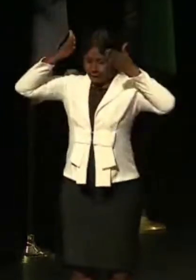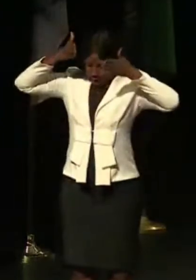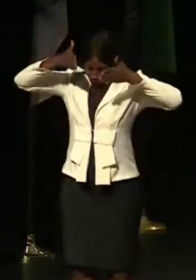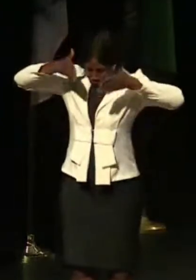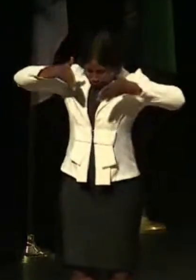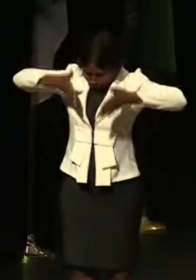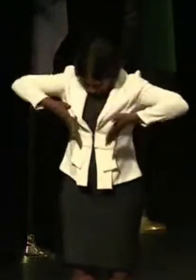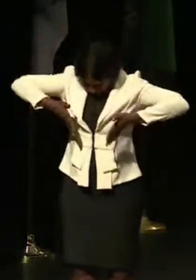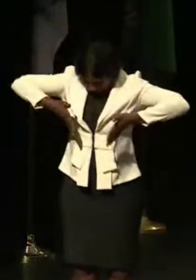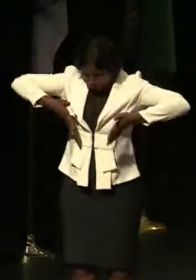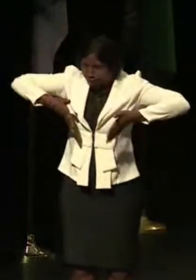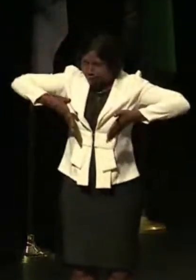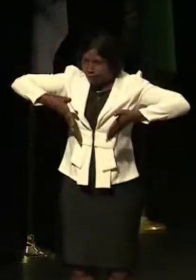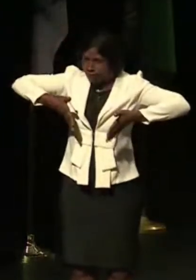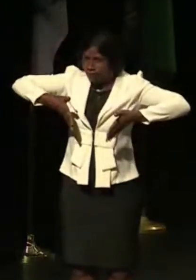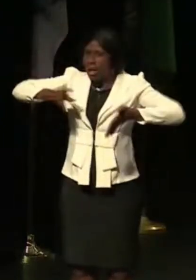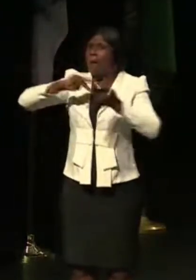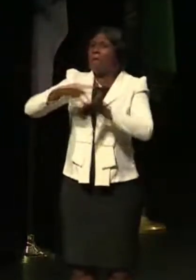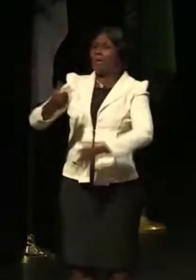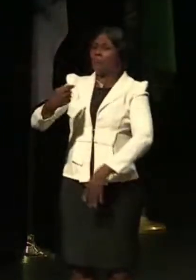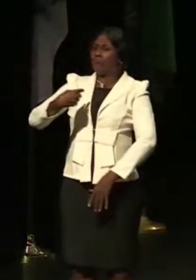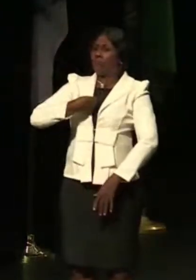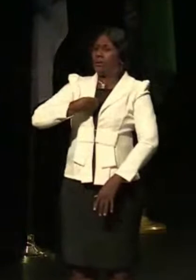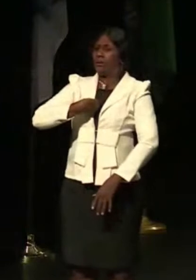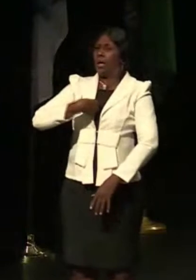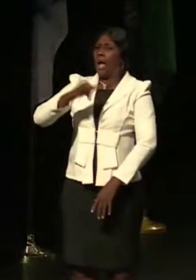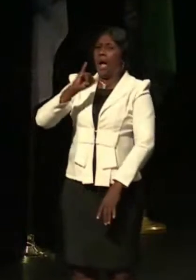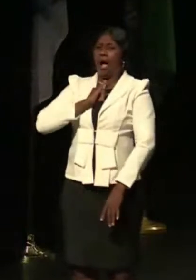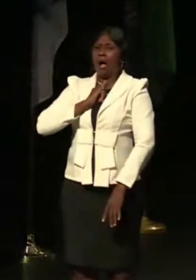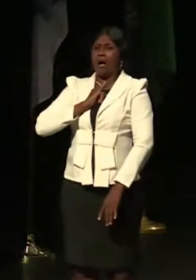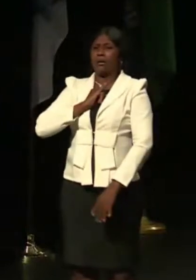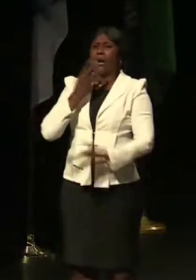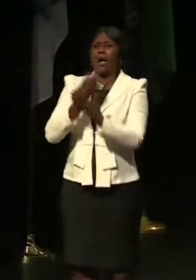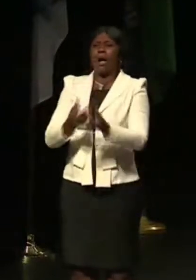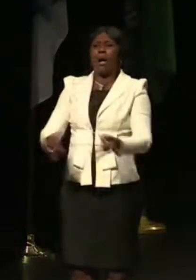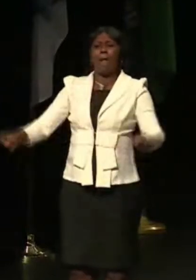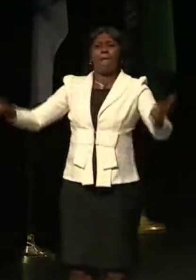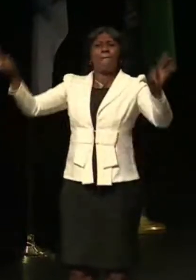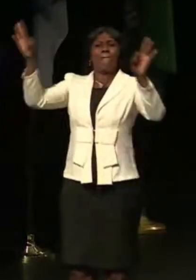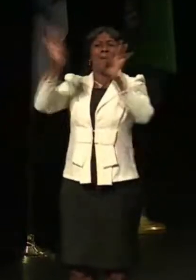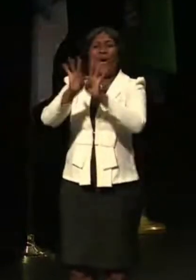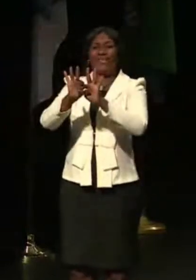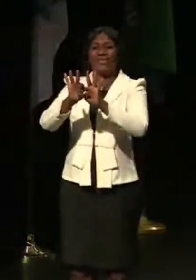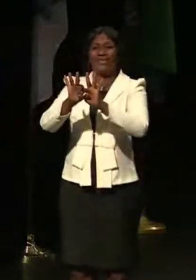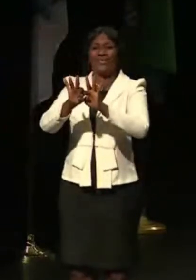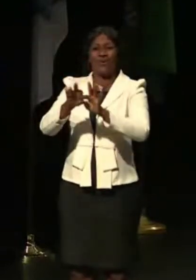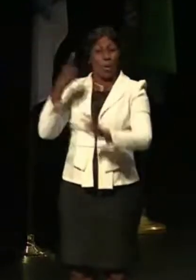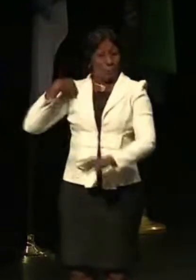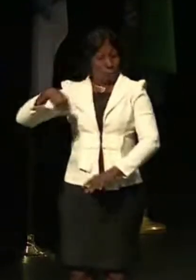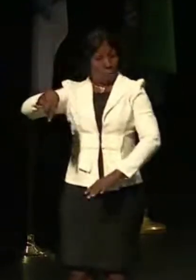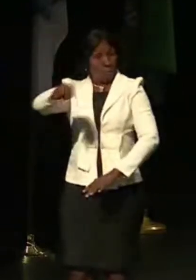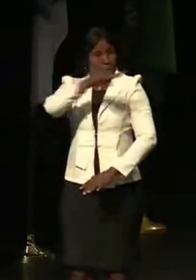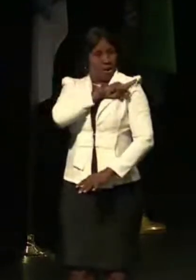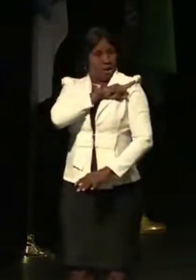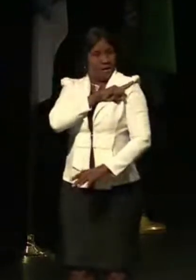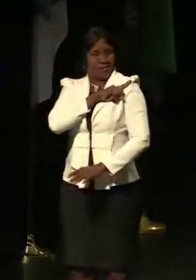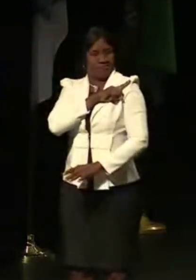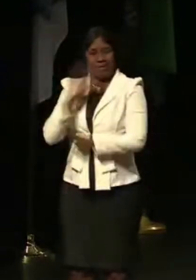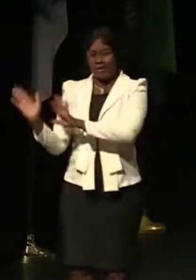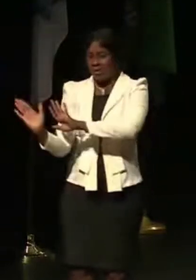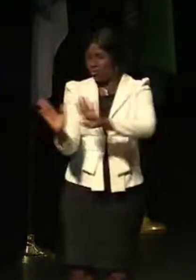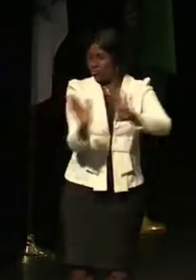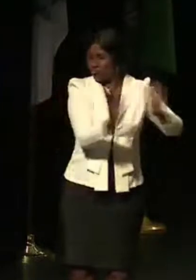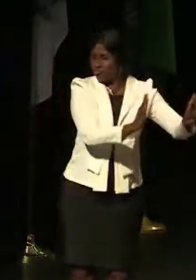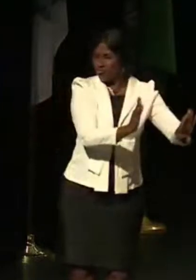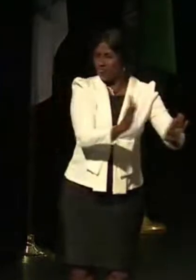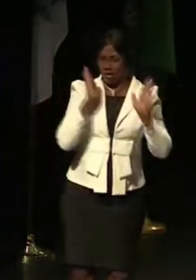I becomes more important than the we. And the I becomes more important than the community,